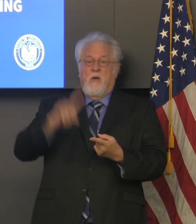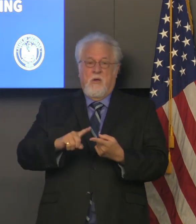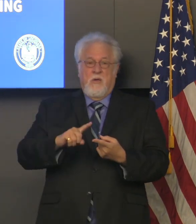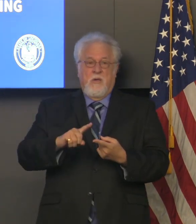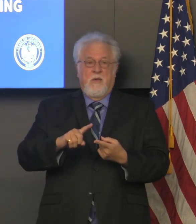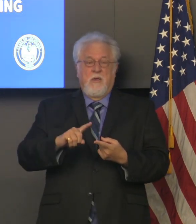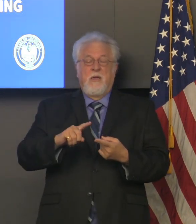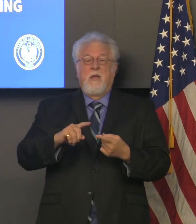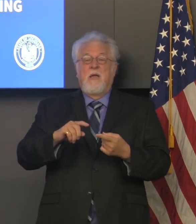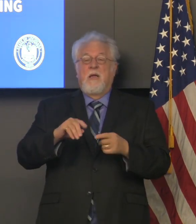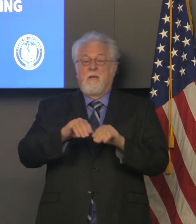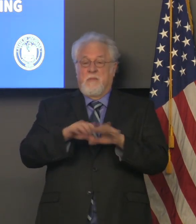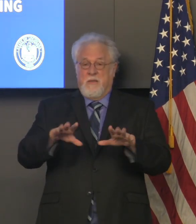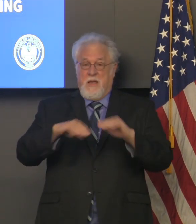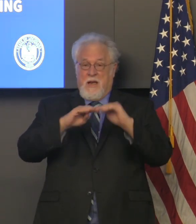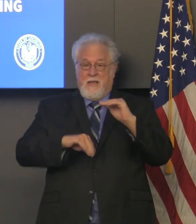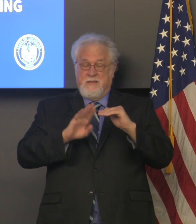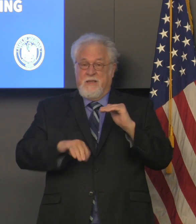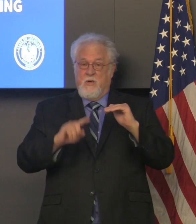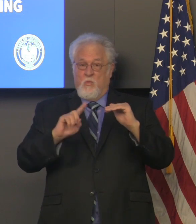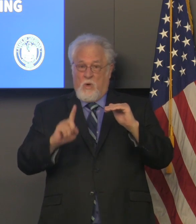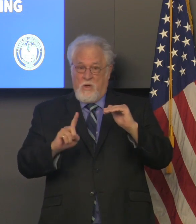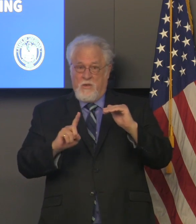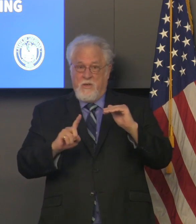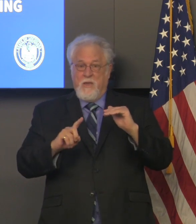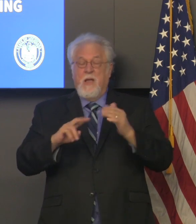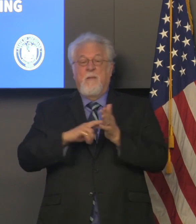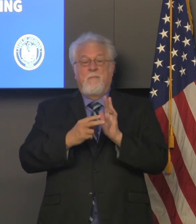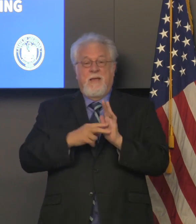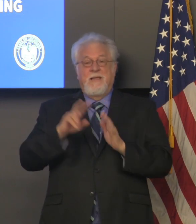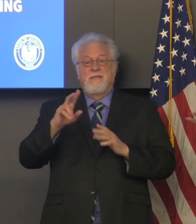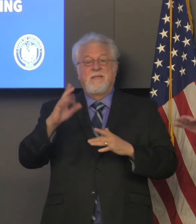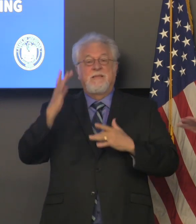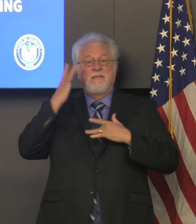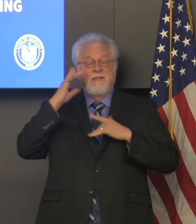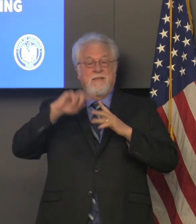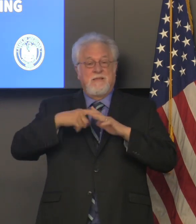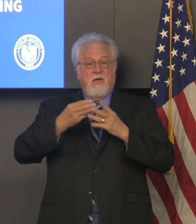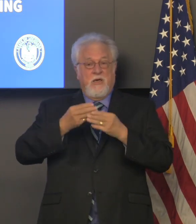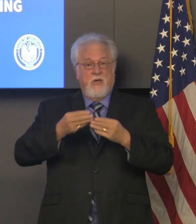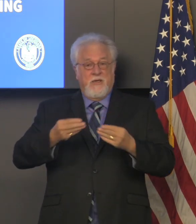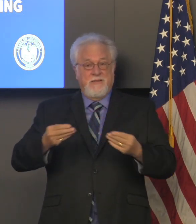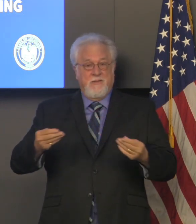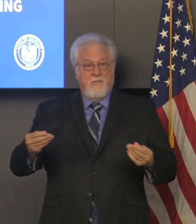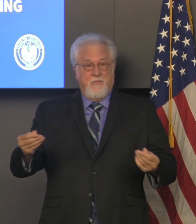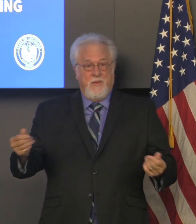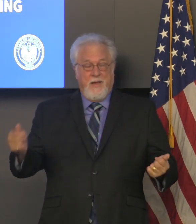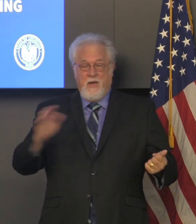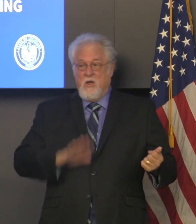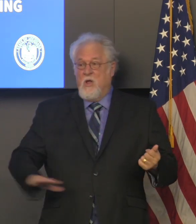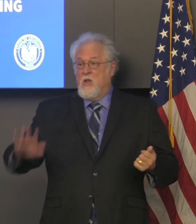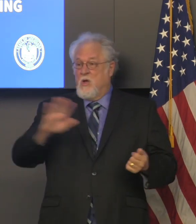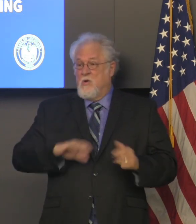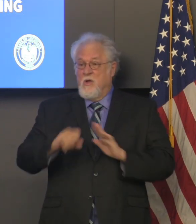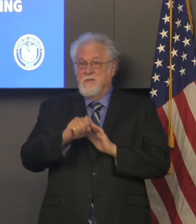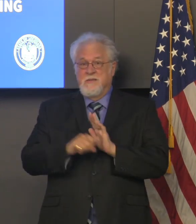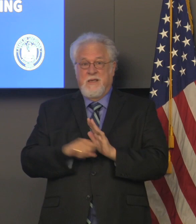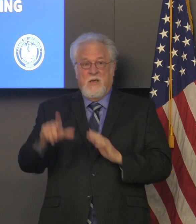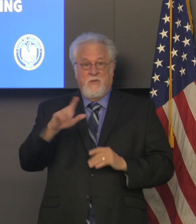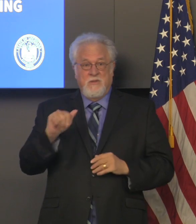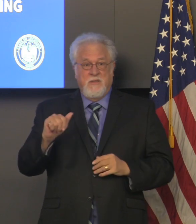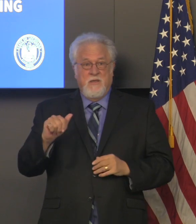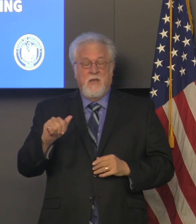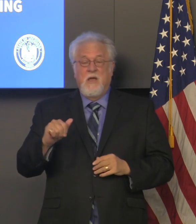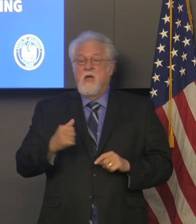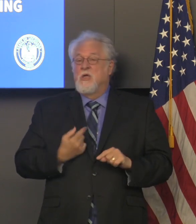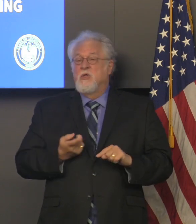1, which means that the disease is actually starting to dissipate across the state of Louisiana.